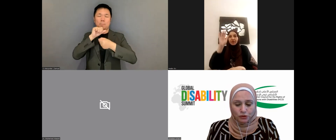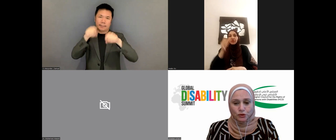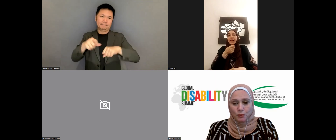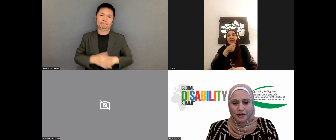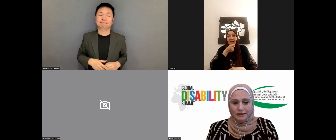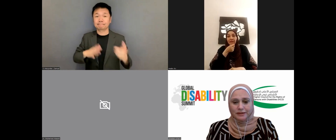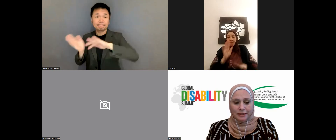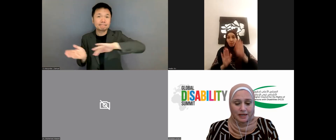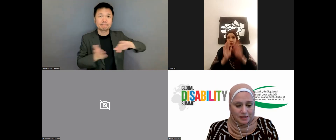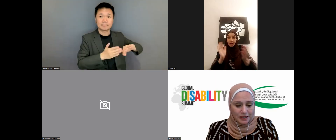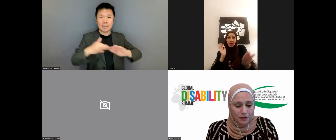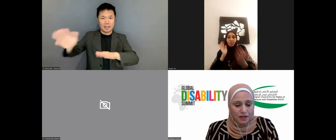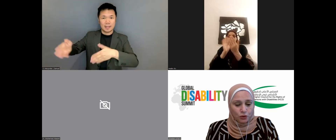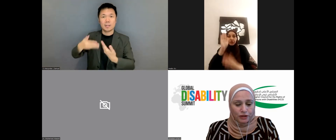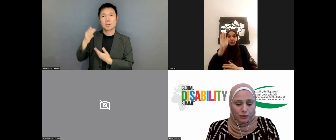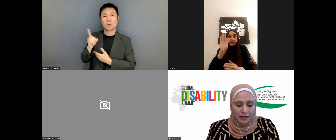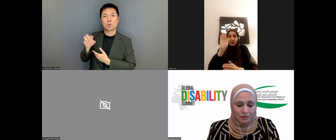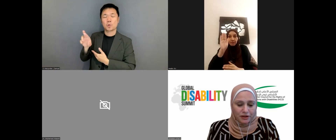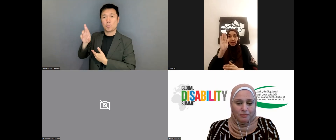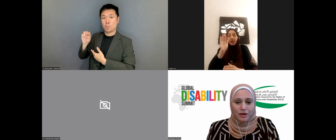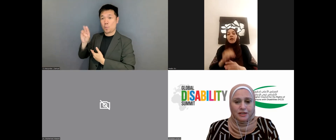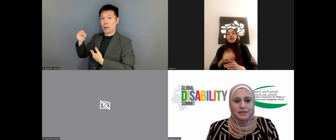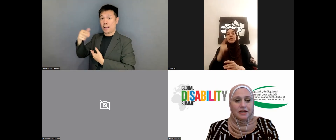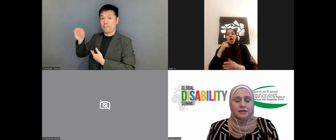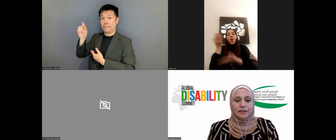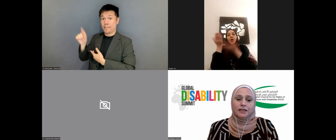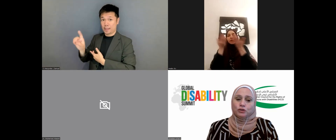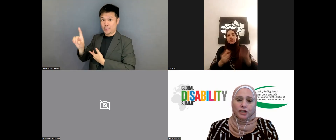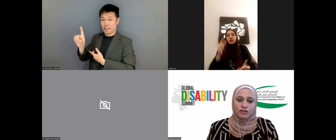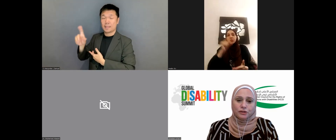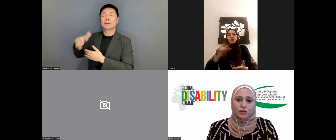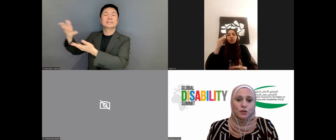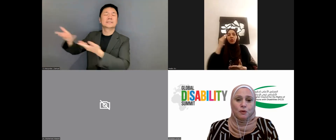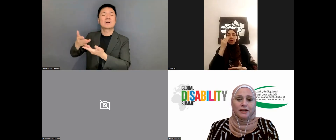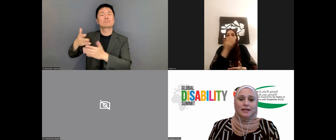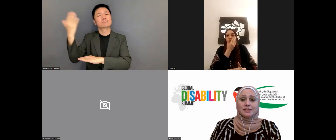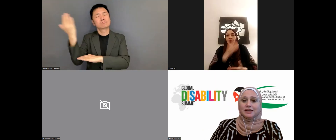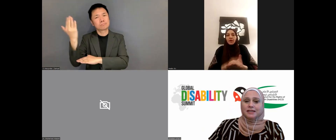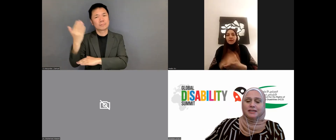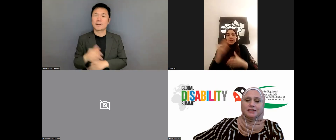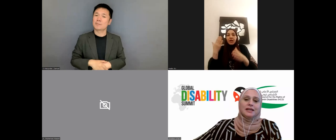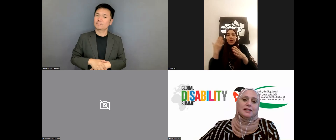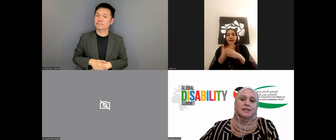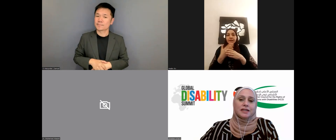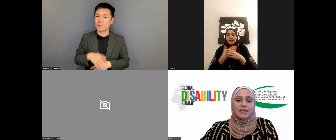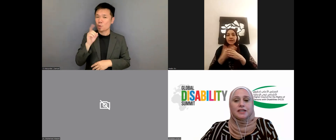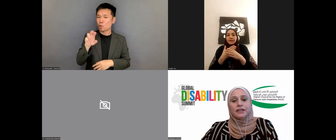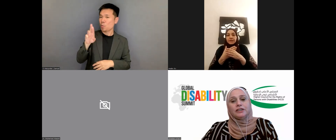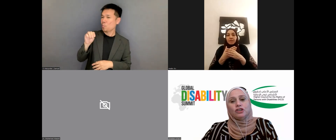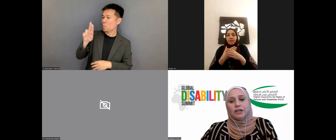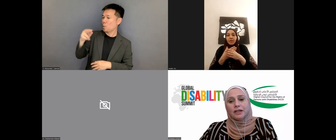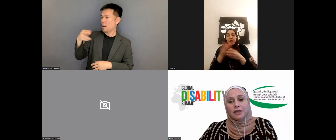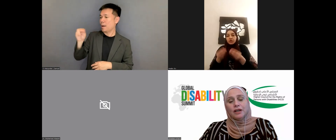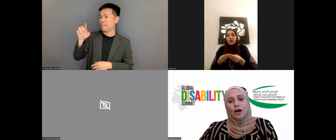welcome Dr. Muhannad Al-Azza to give welcoming remarks and introduction. Dr. Muhannad Al-Azza is the